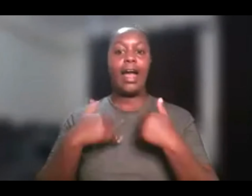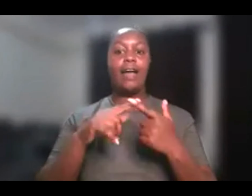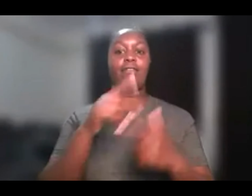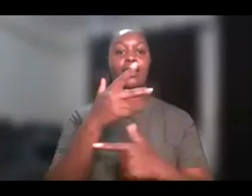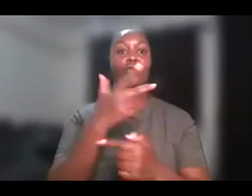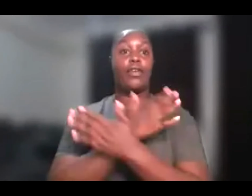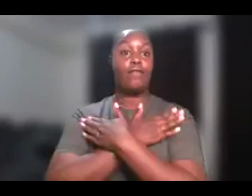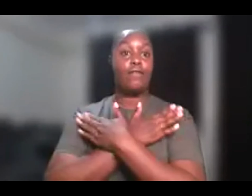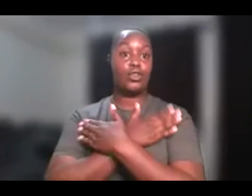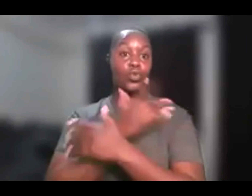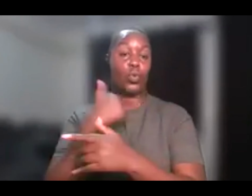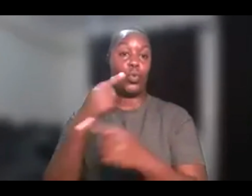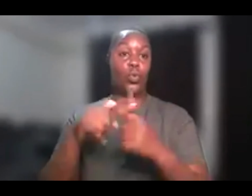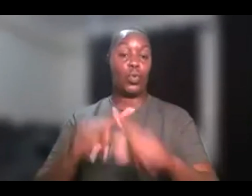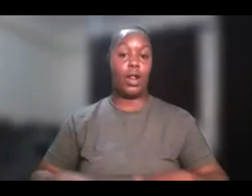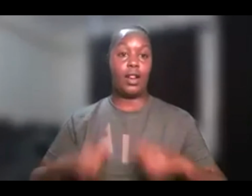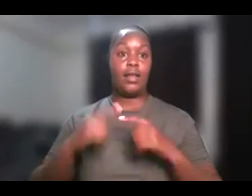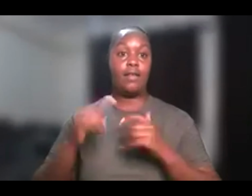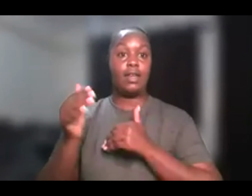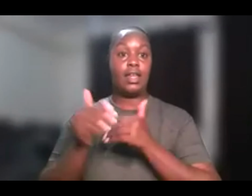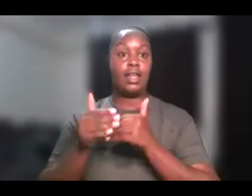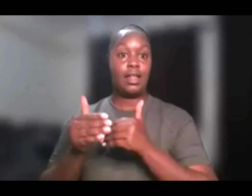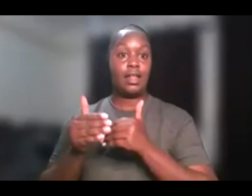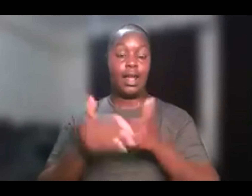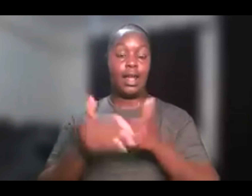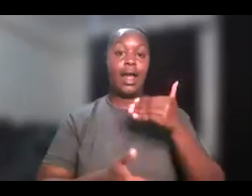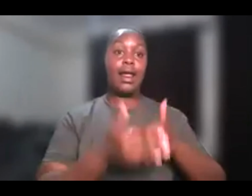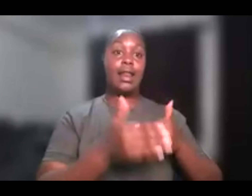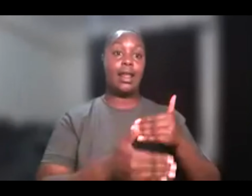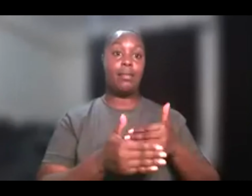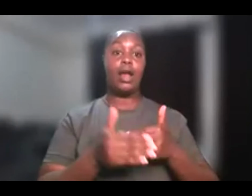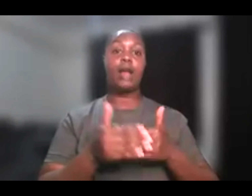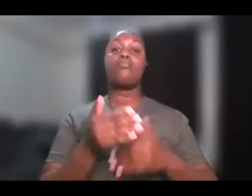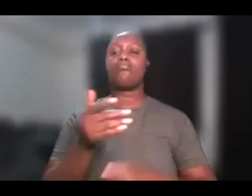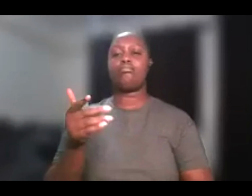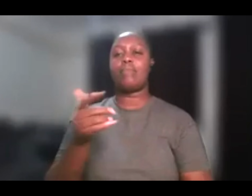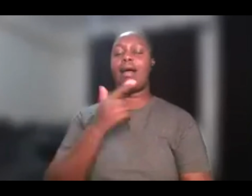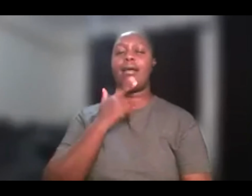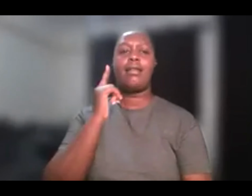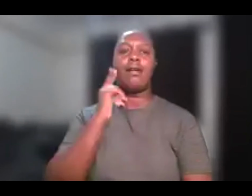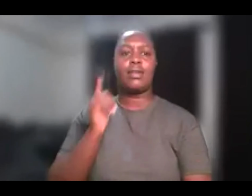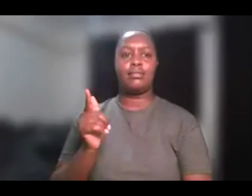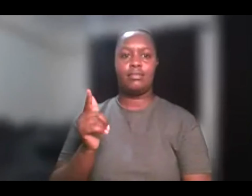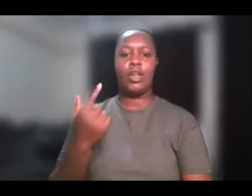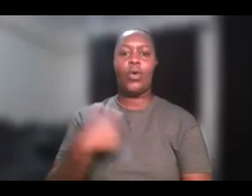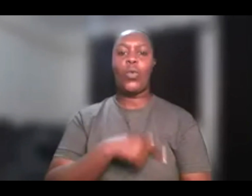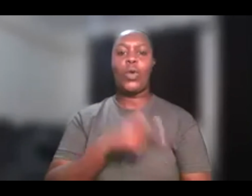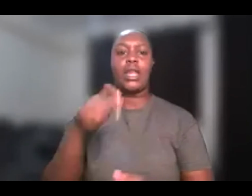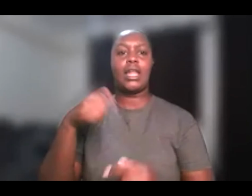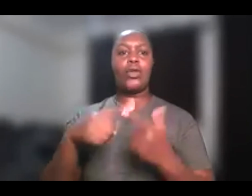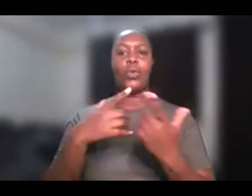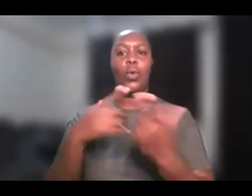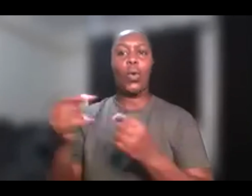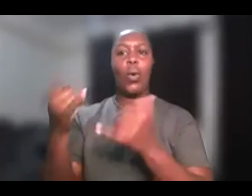close by, just basically neighbors. They were deaf, and when we had to go for childhood play, I couldn't understand them because they knew how to